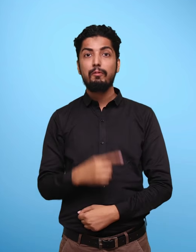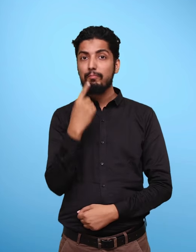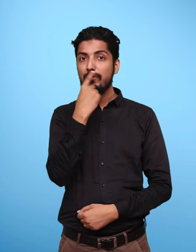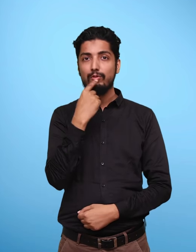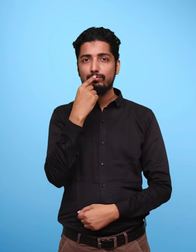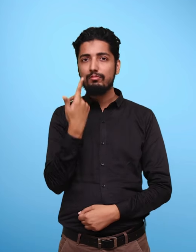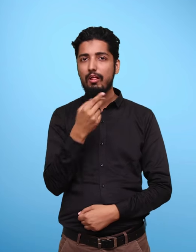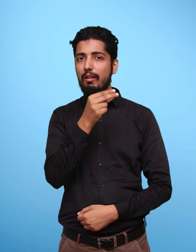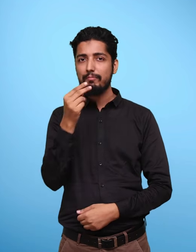Mouth.